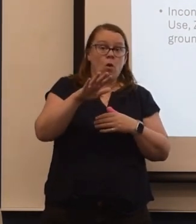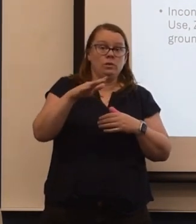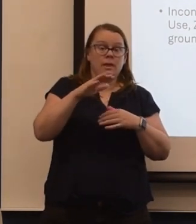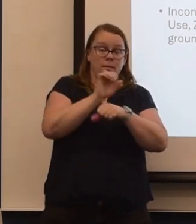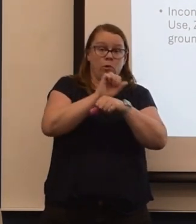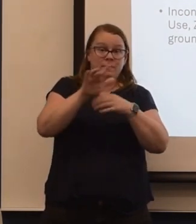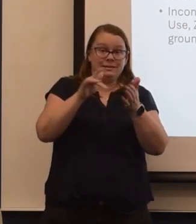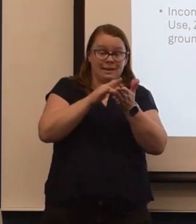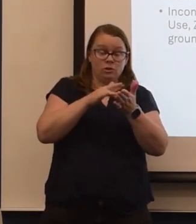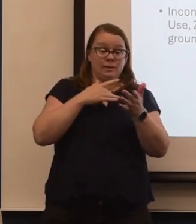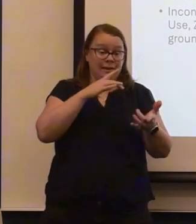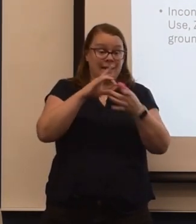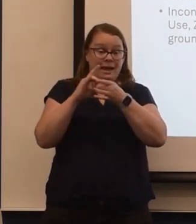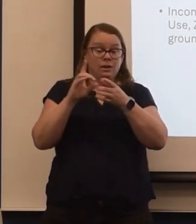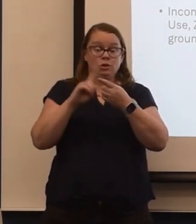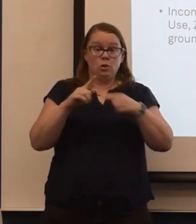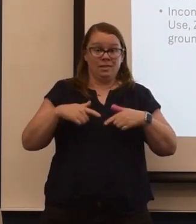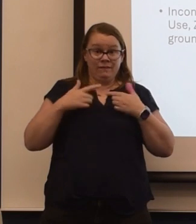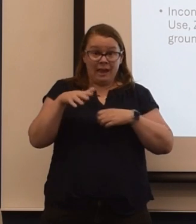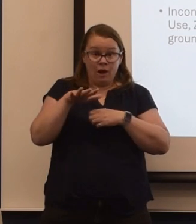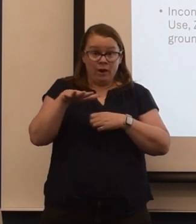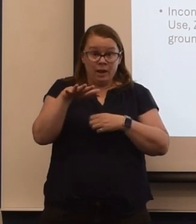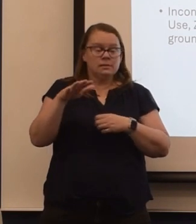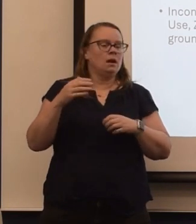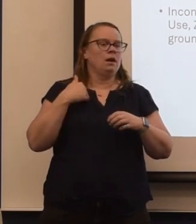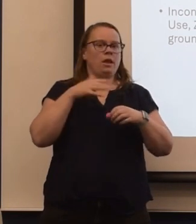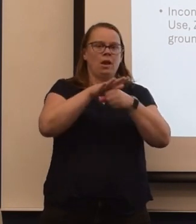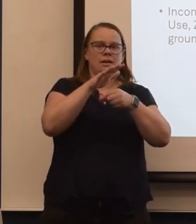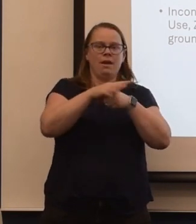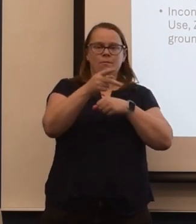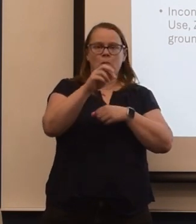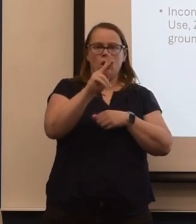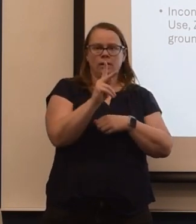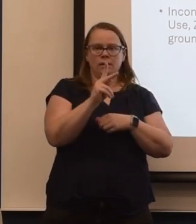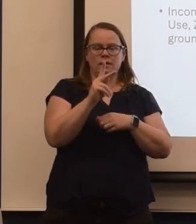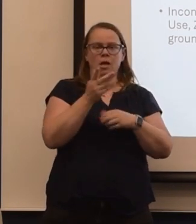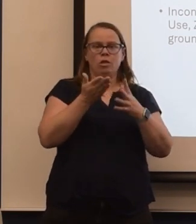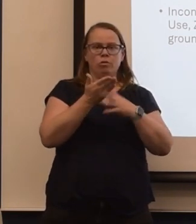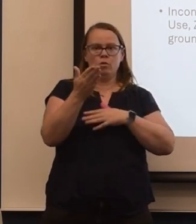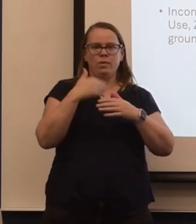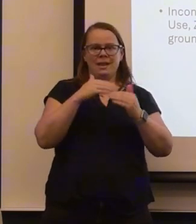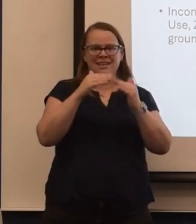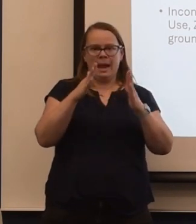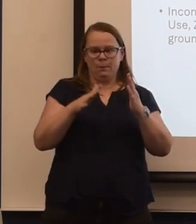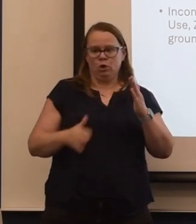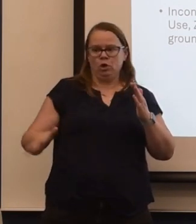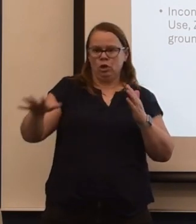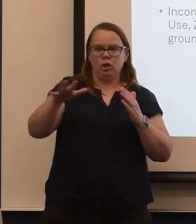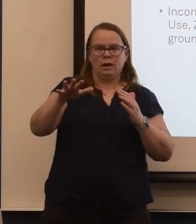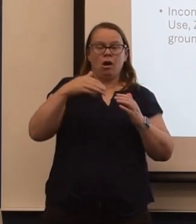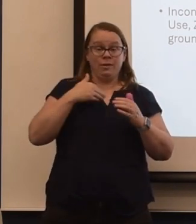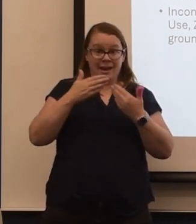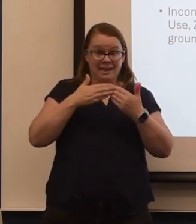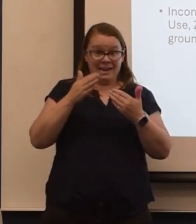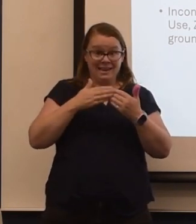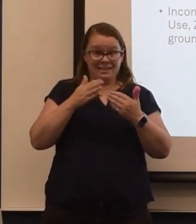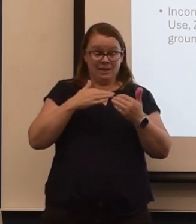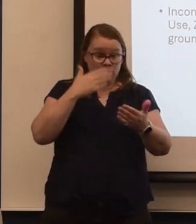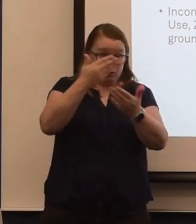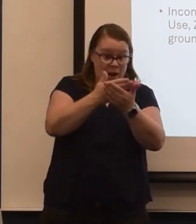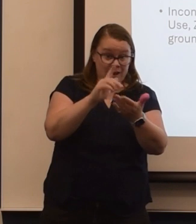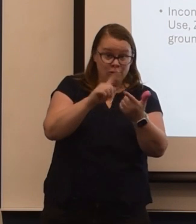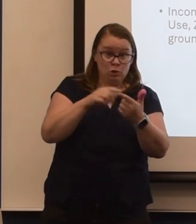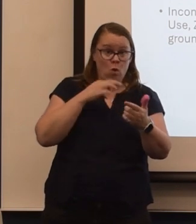connected to where people are living? Is there enough of the parks throughout the neighborhood, and are they easy to get to, or is it